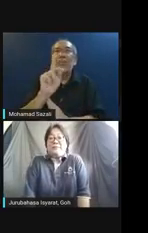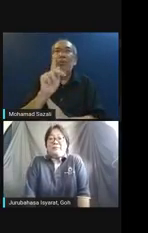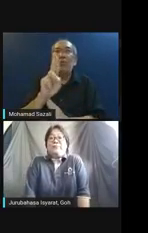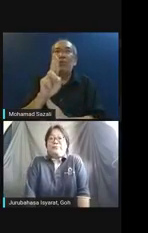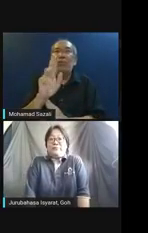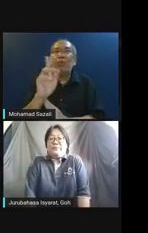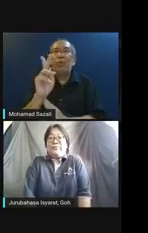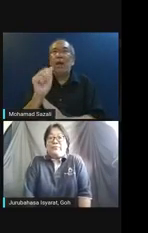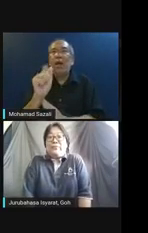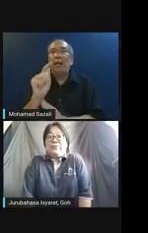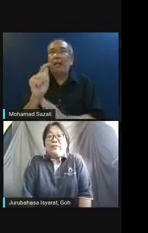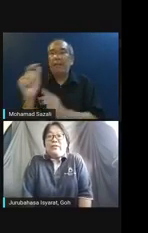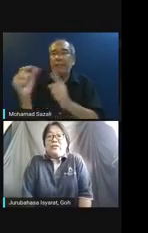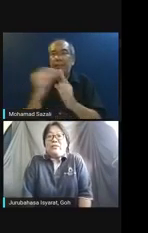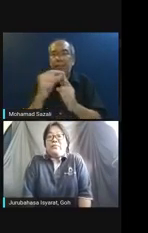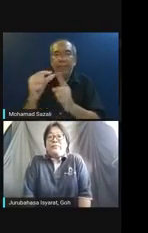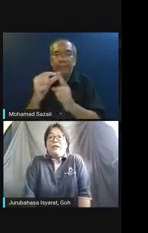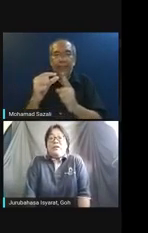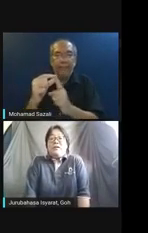words.